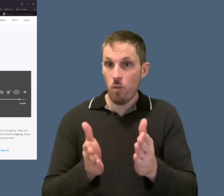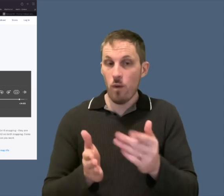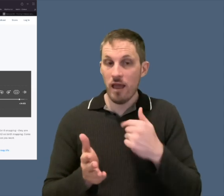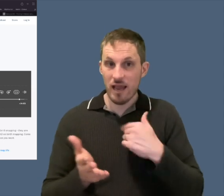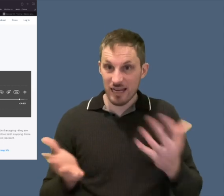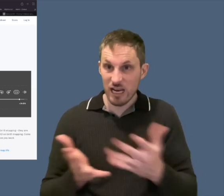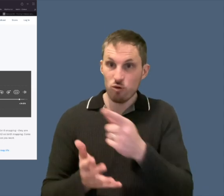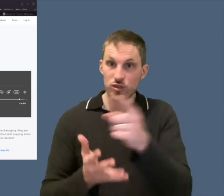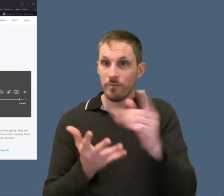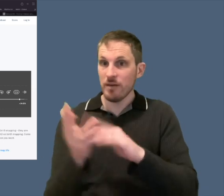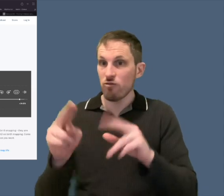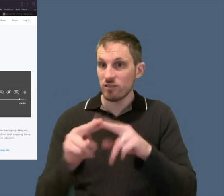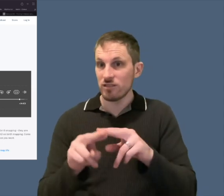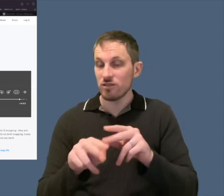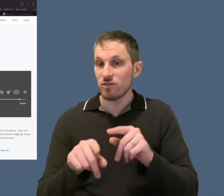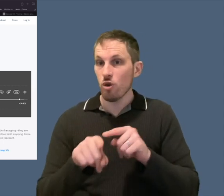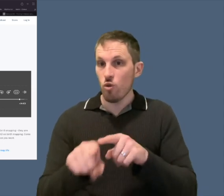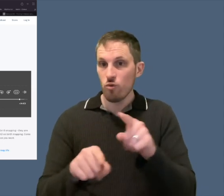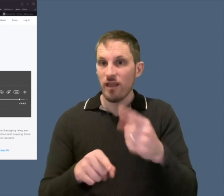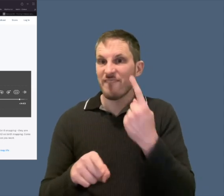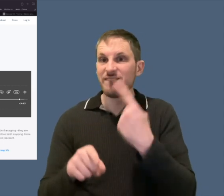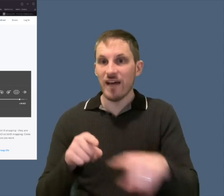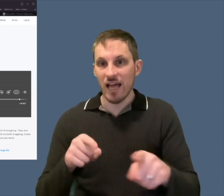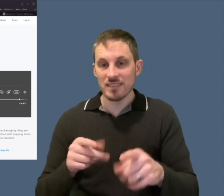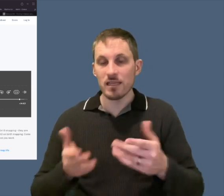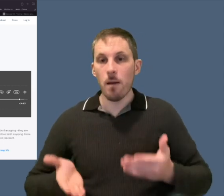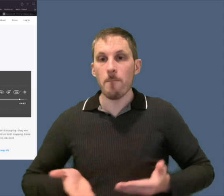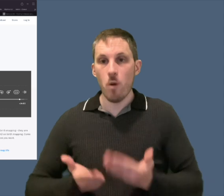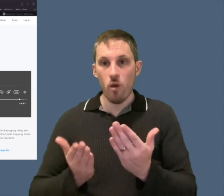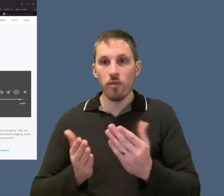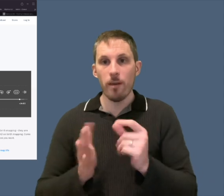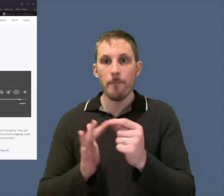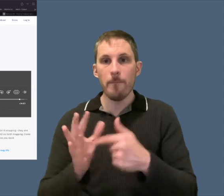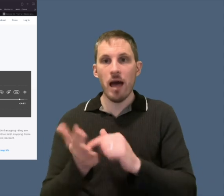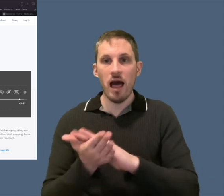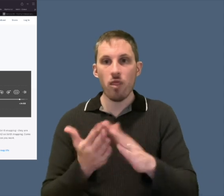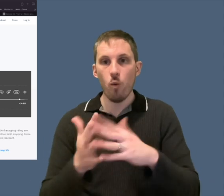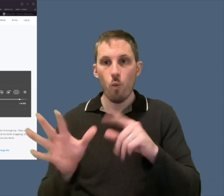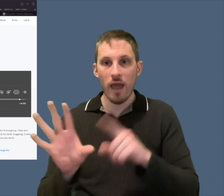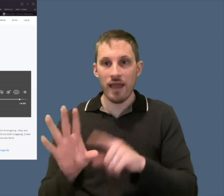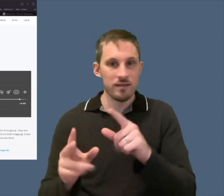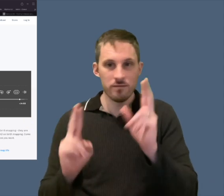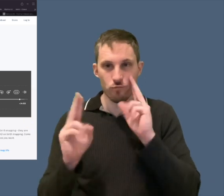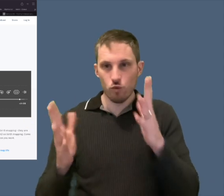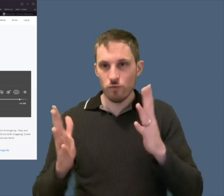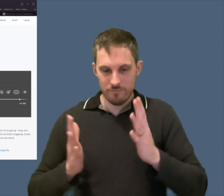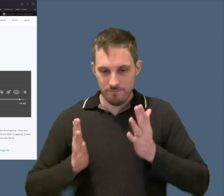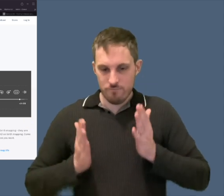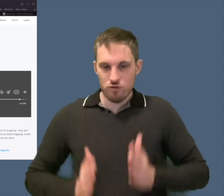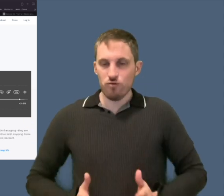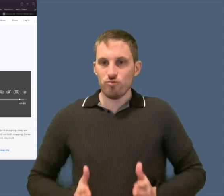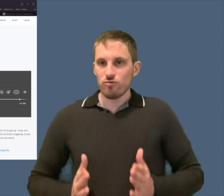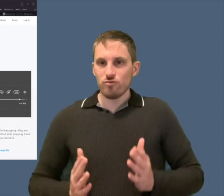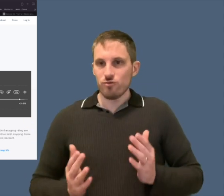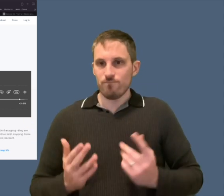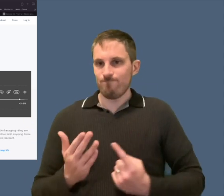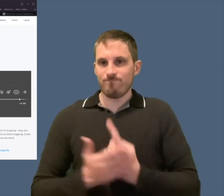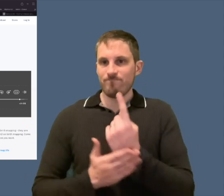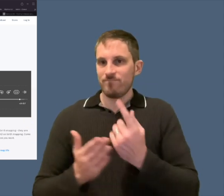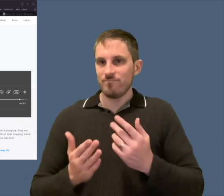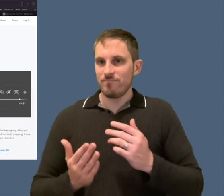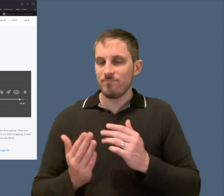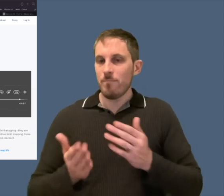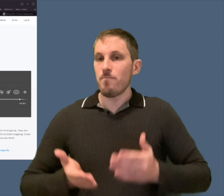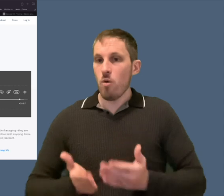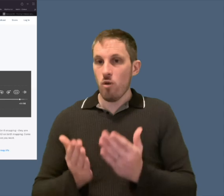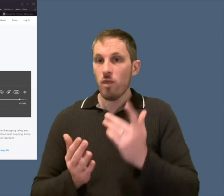encourage parents to go through is that fast birth pathway. It's a purely physiological approach to birth. And then right